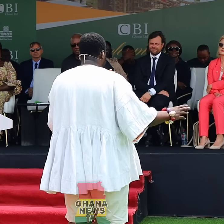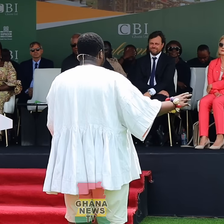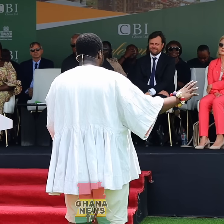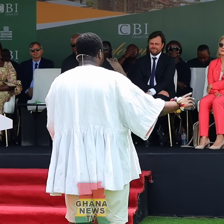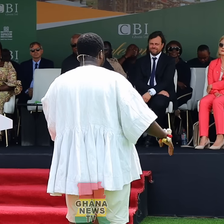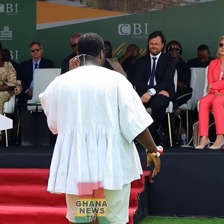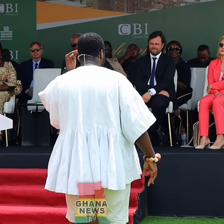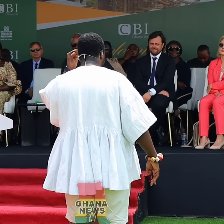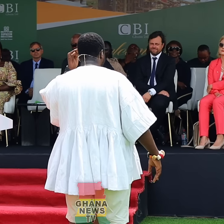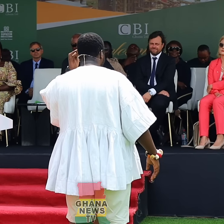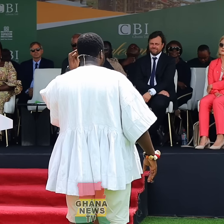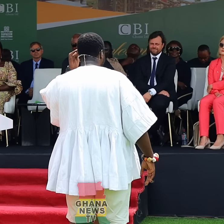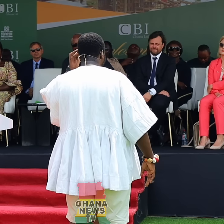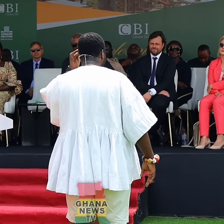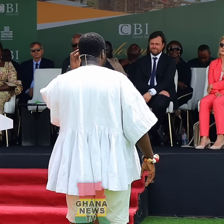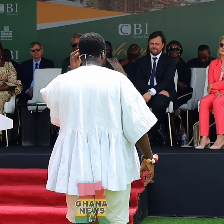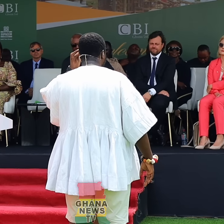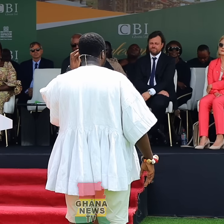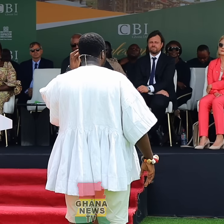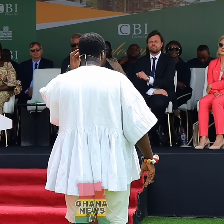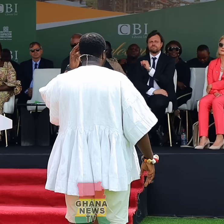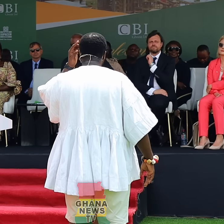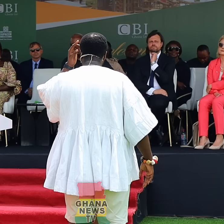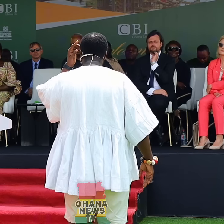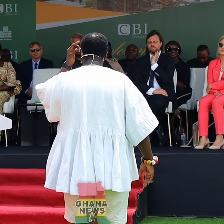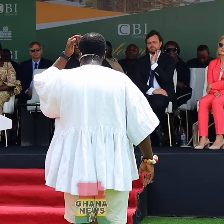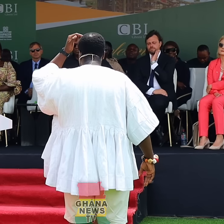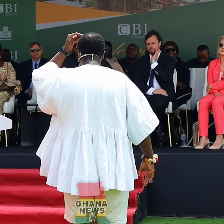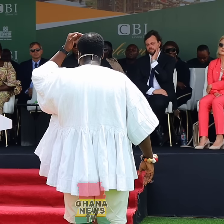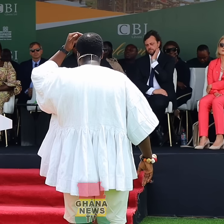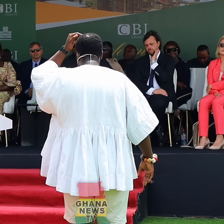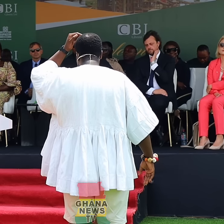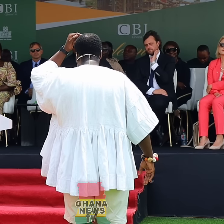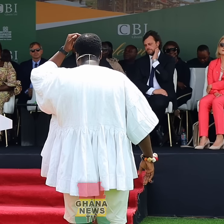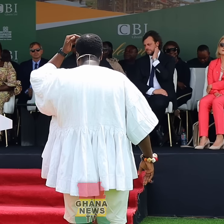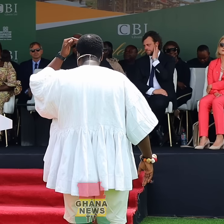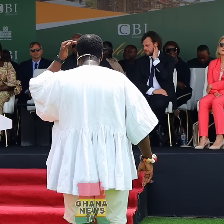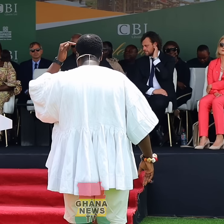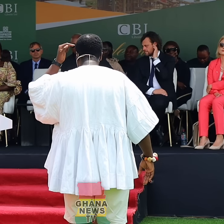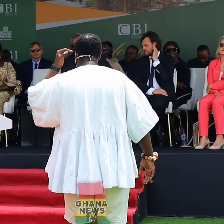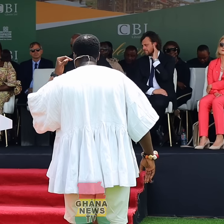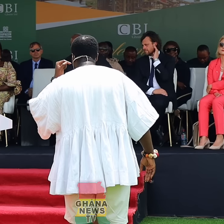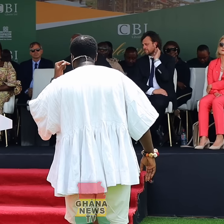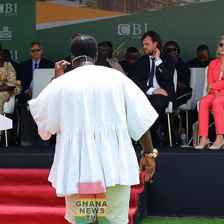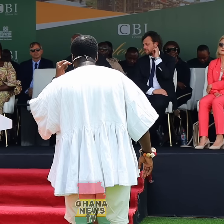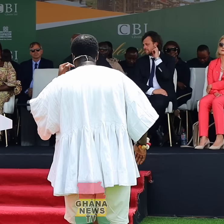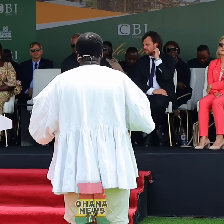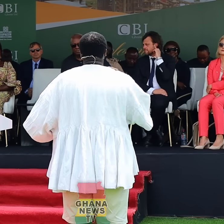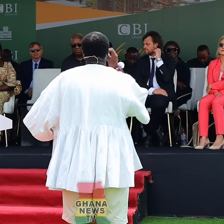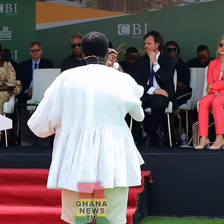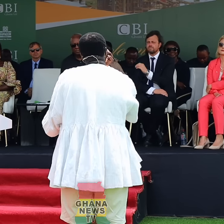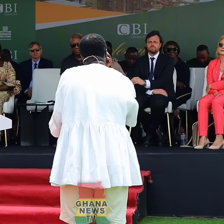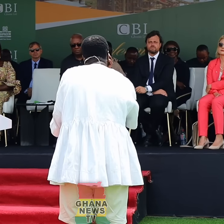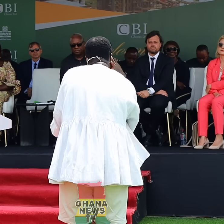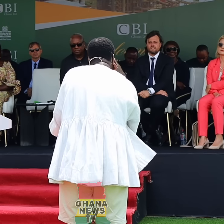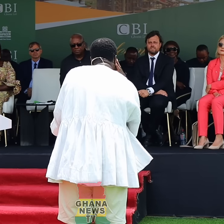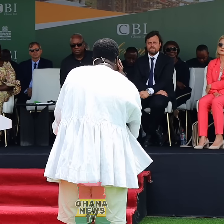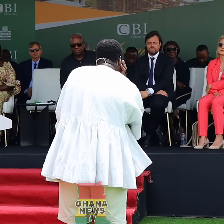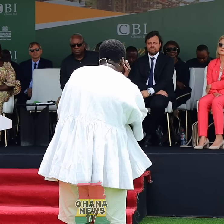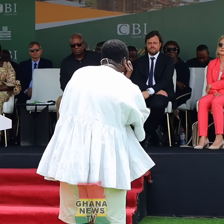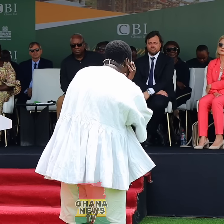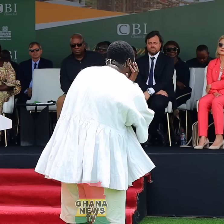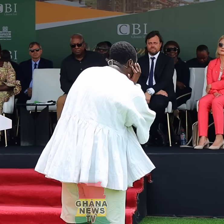is not stashed in votes, it is stashed in the mind. Our burdens trickle down the head, down the chin, down the elbow. When